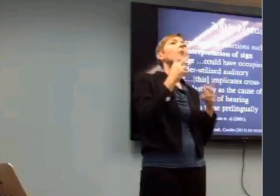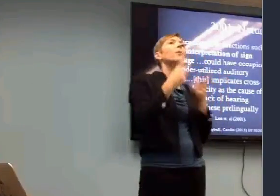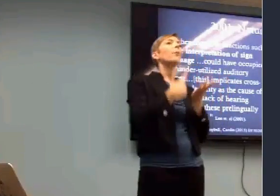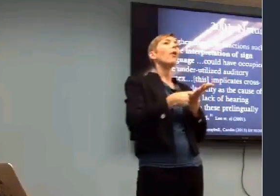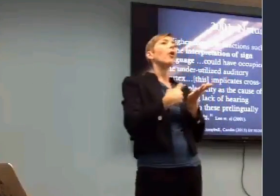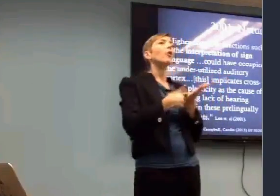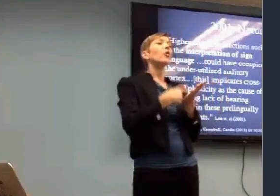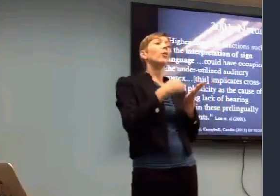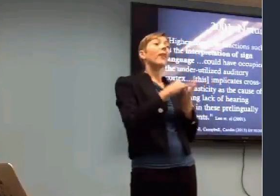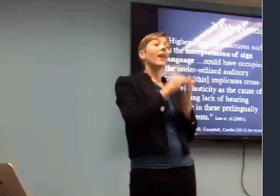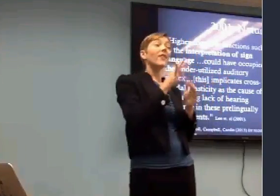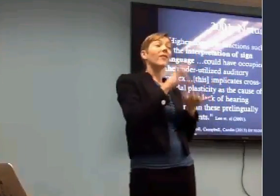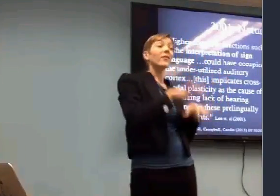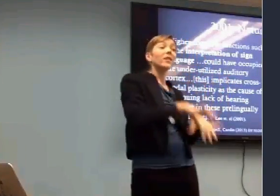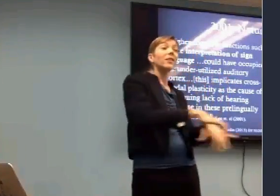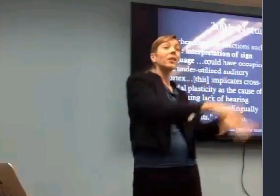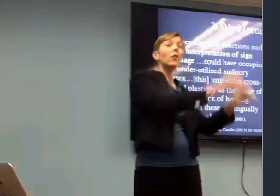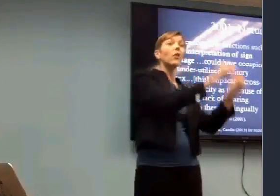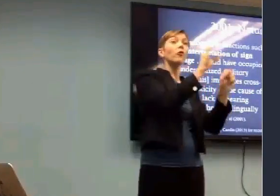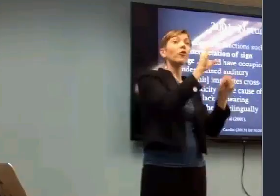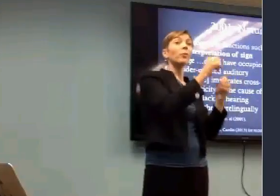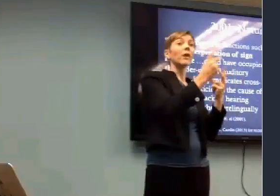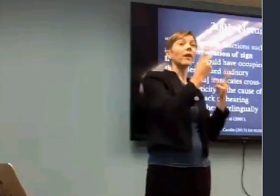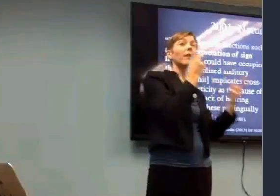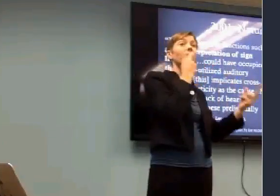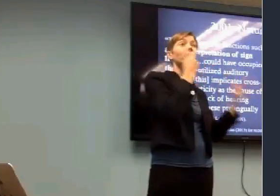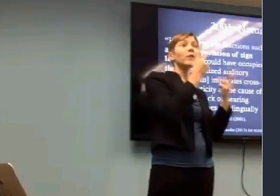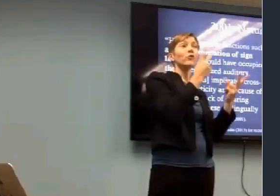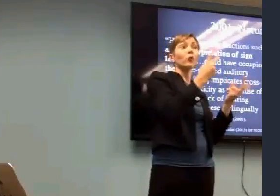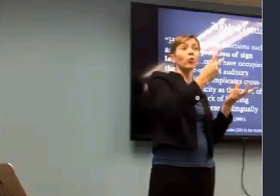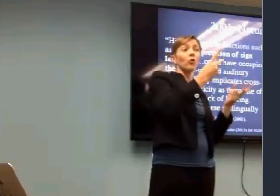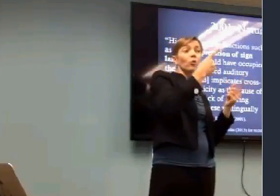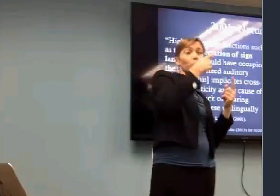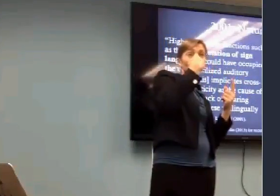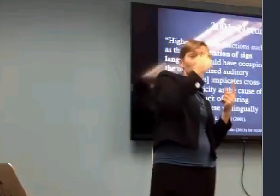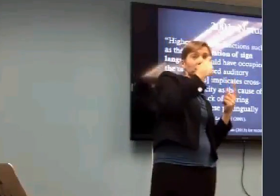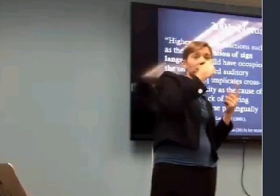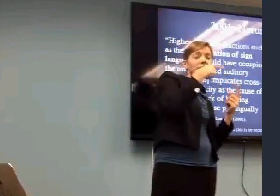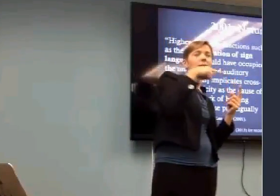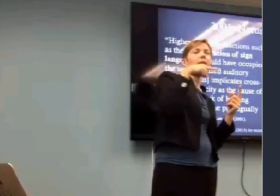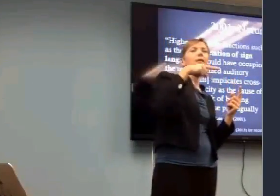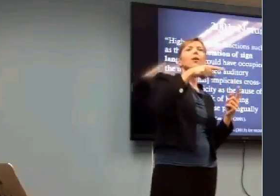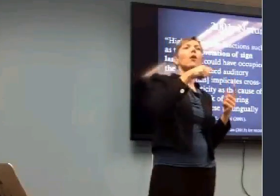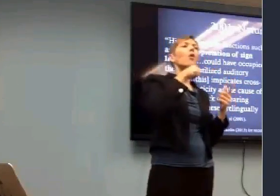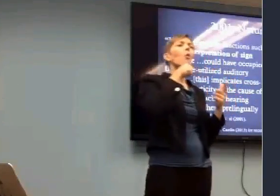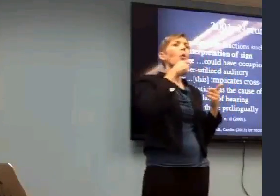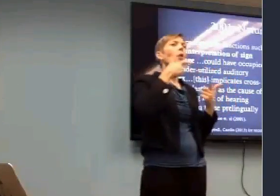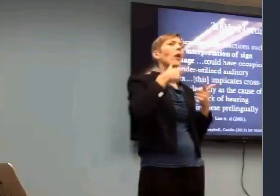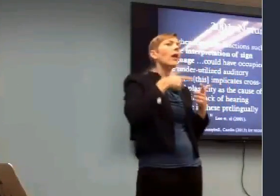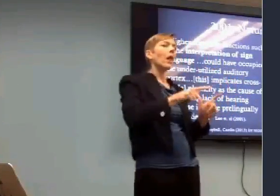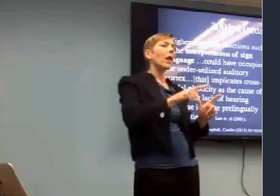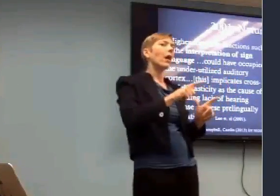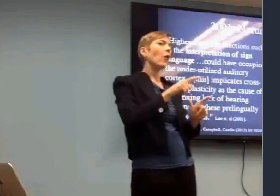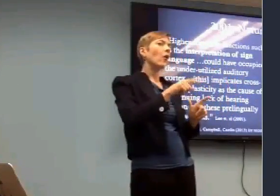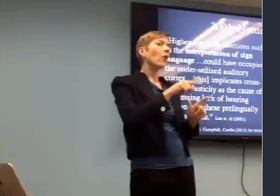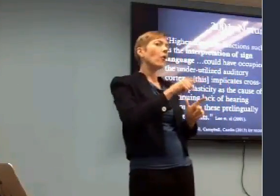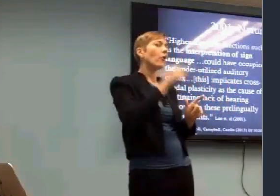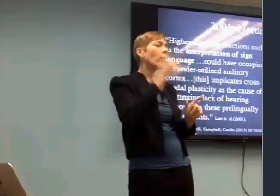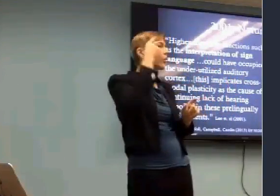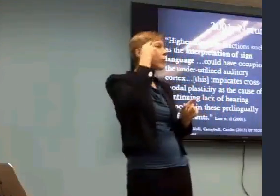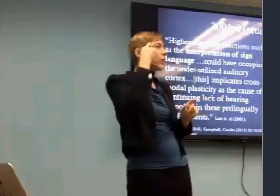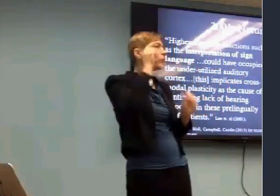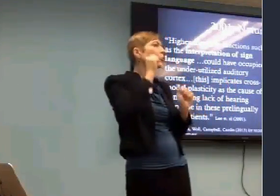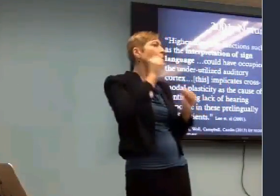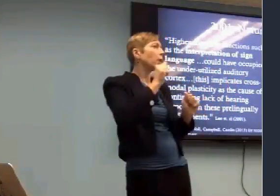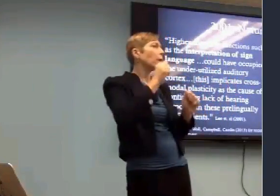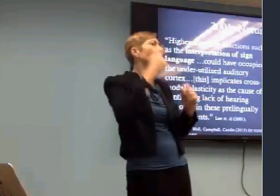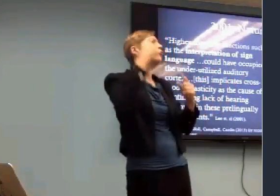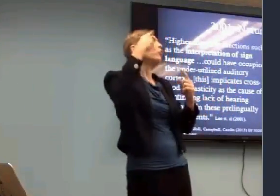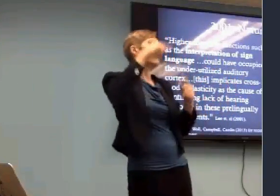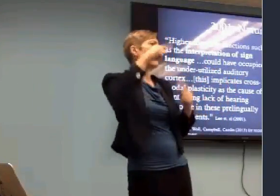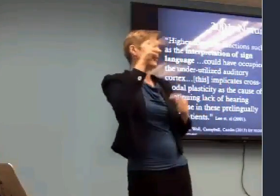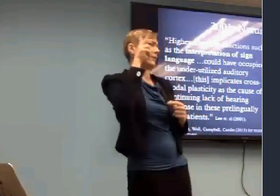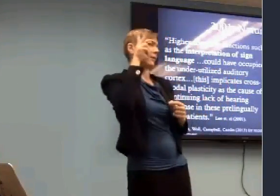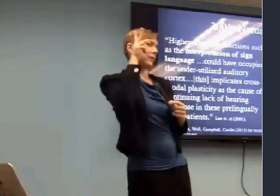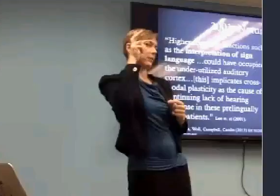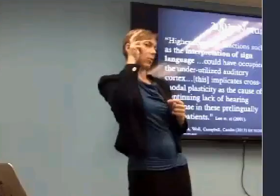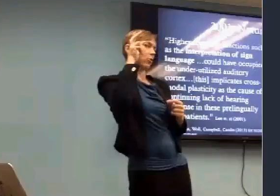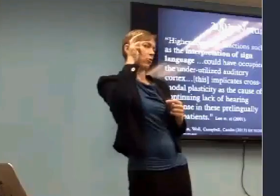processing. People have argued that that takeover of visual processing will then not allow the brain to be able to